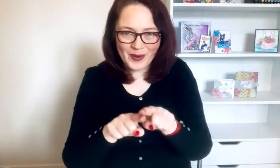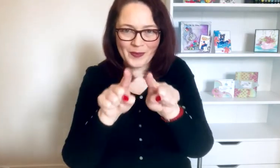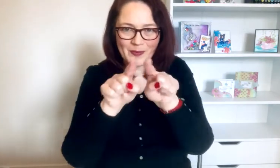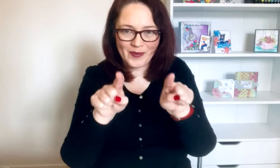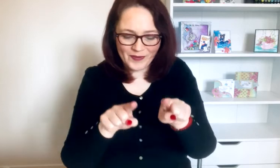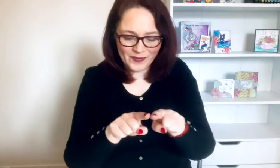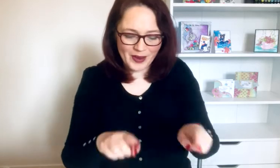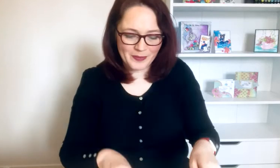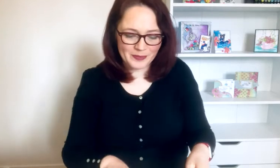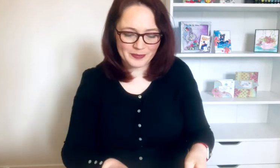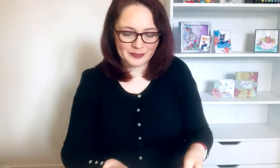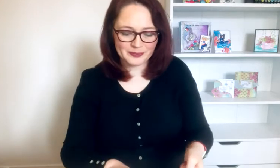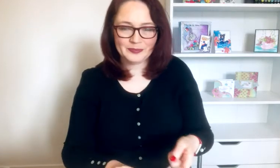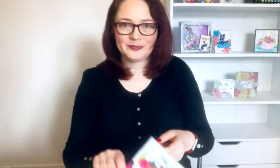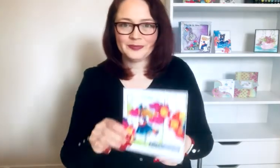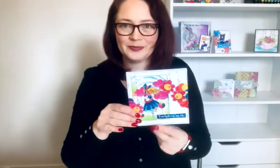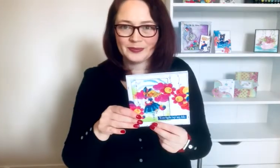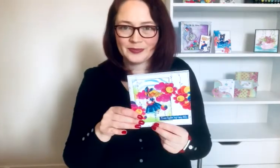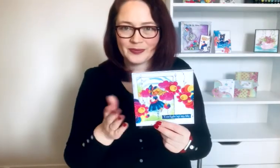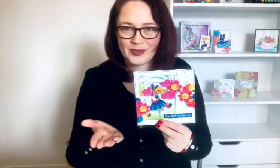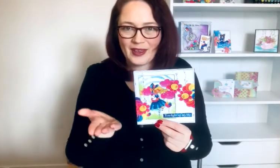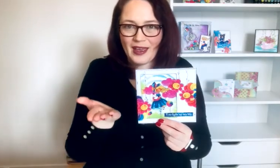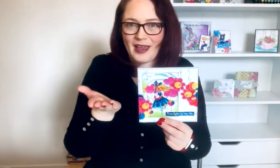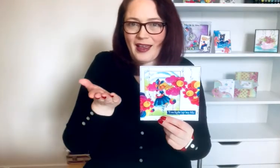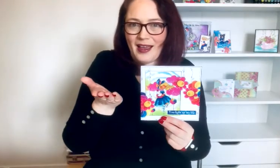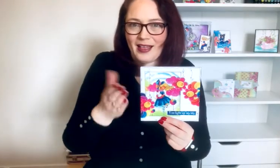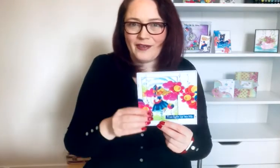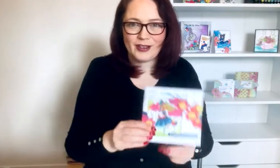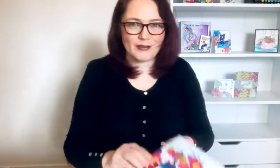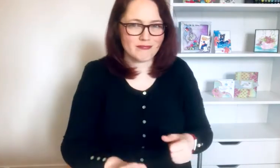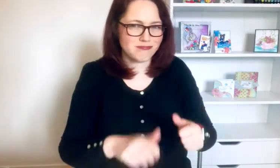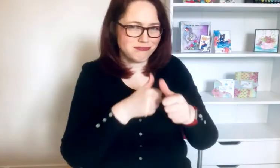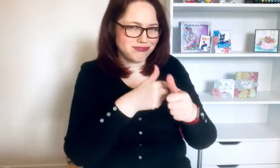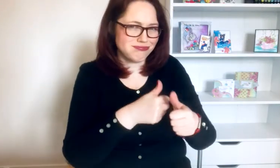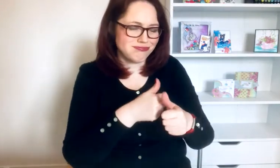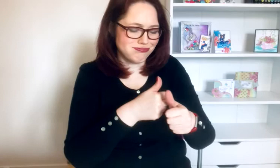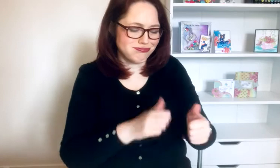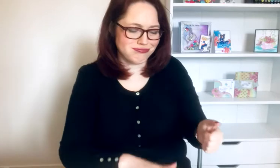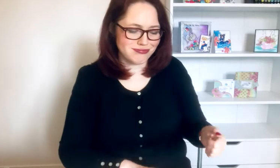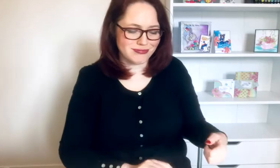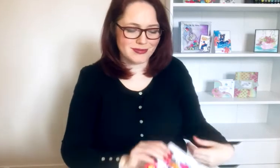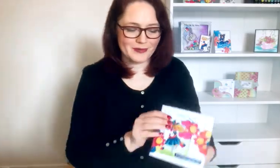So we've got a frame within a frame within a frame within a frame. The more we do that, the better it looks. It elevates the way the card looks, so it looks really, really